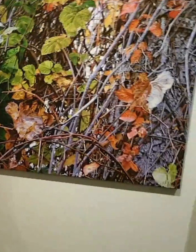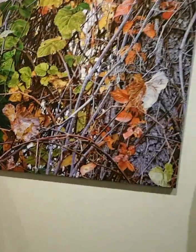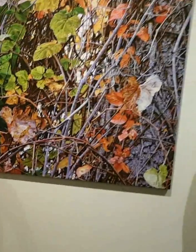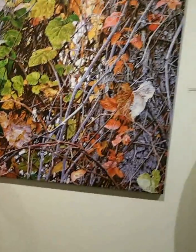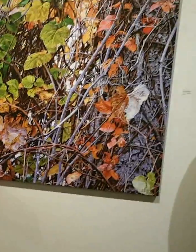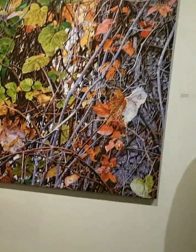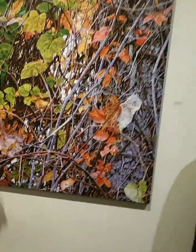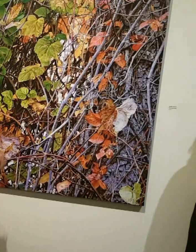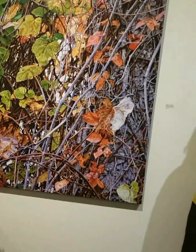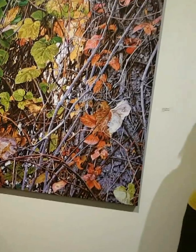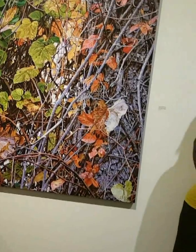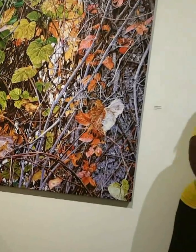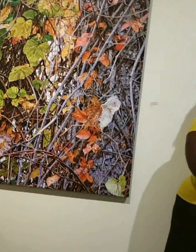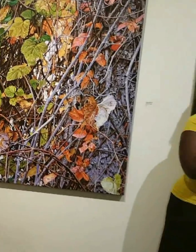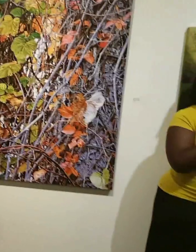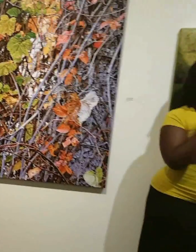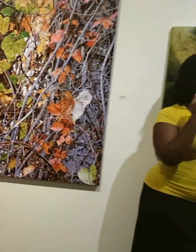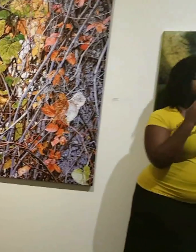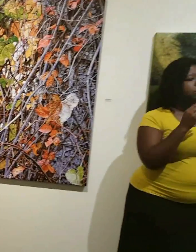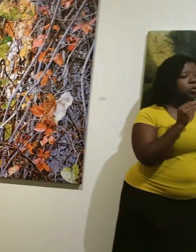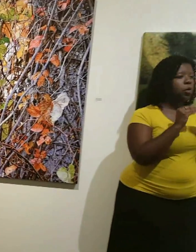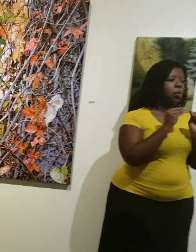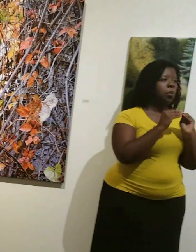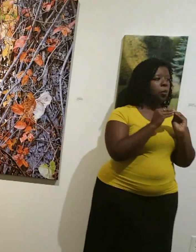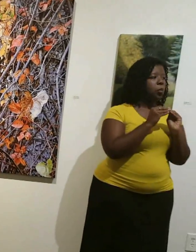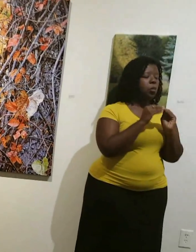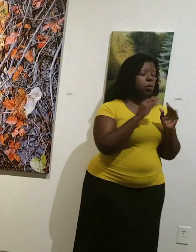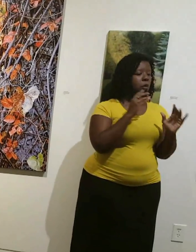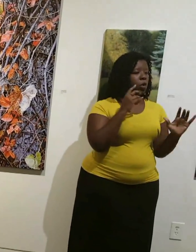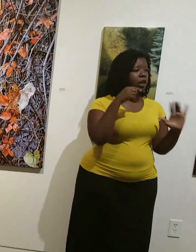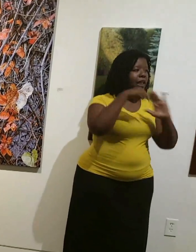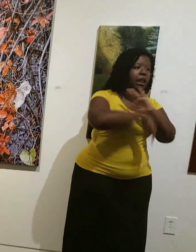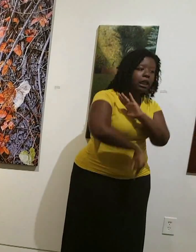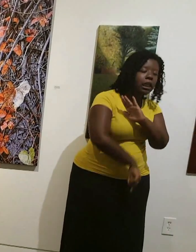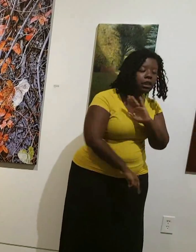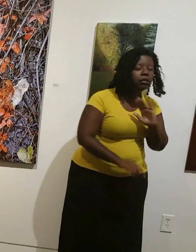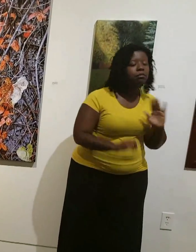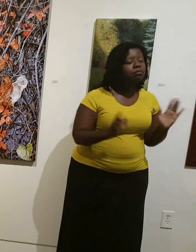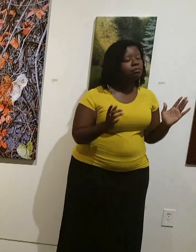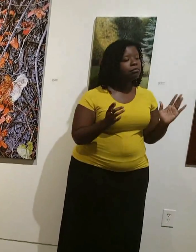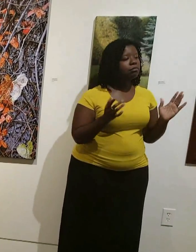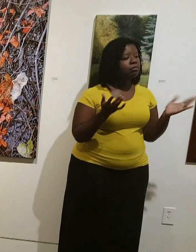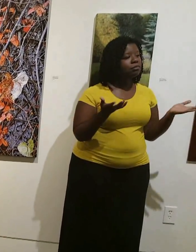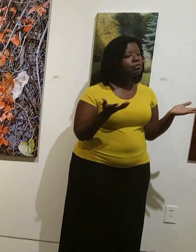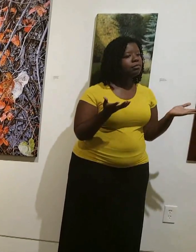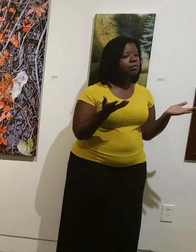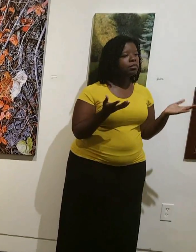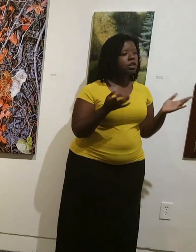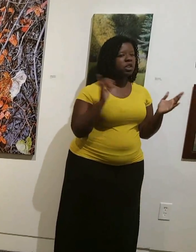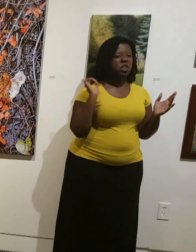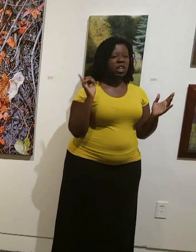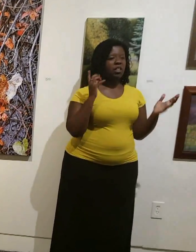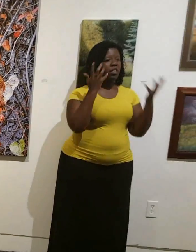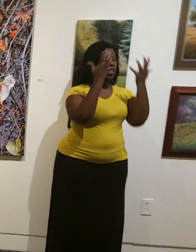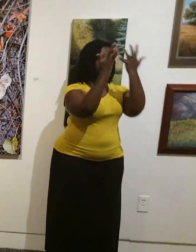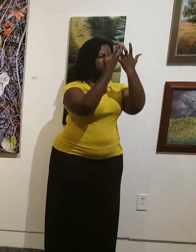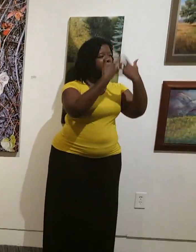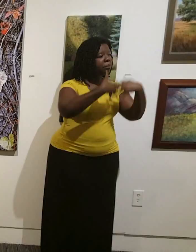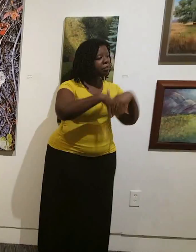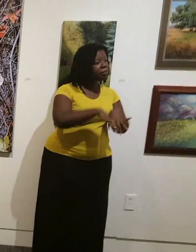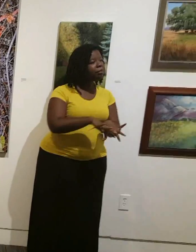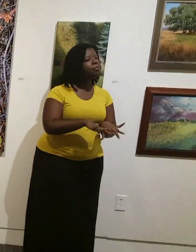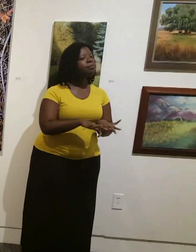to exaggerate colors, to change the contrast, to do whatever it is. What I'm interested in is, does this composition work? And